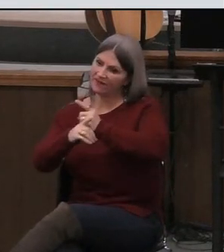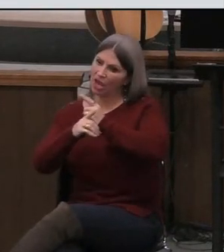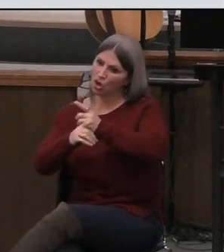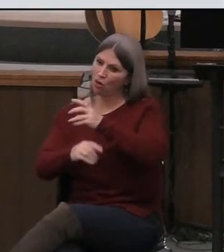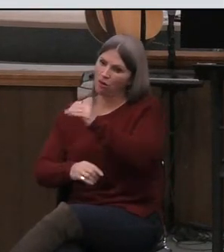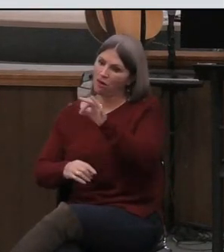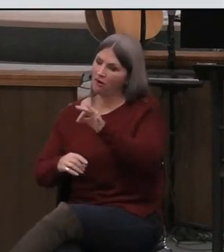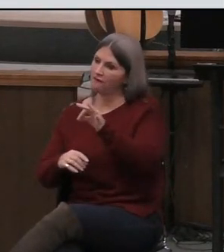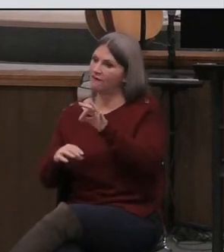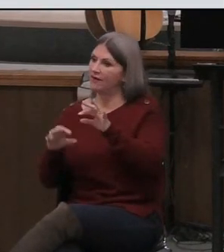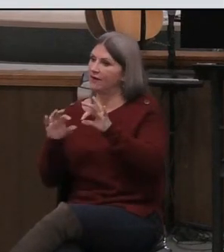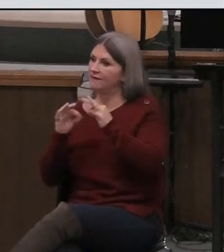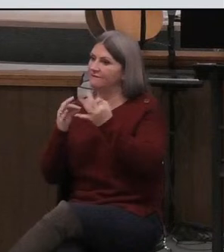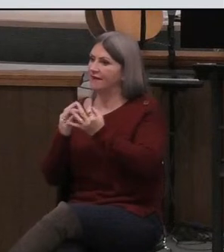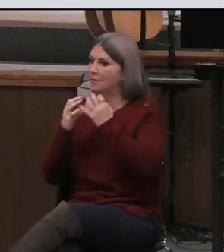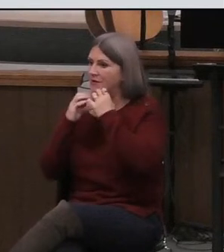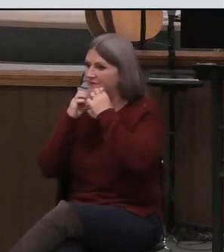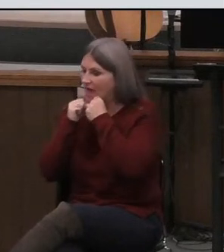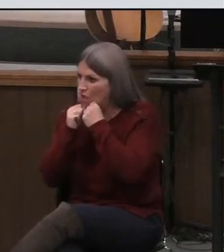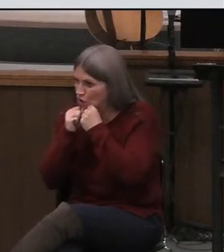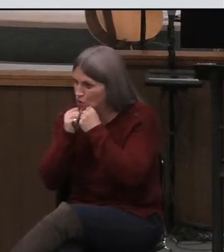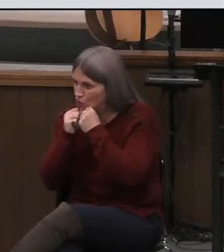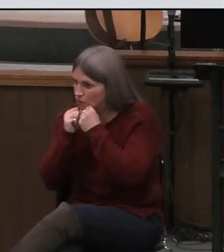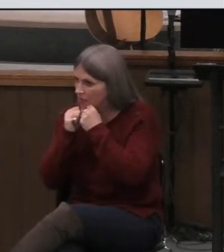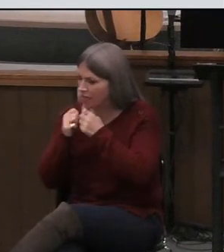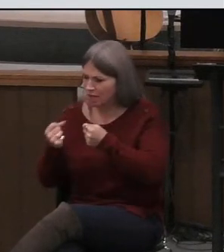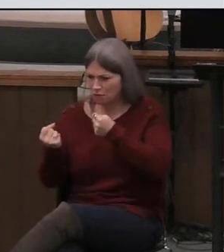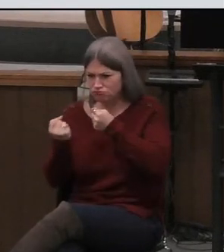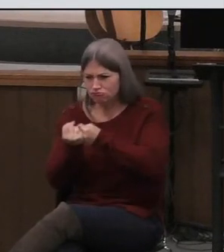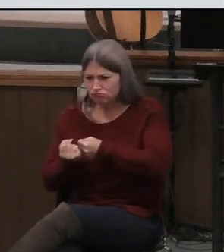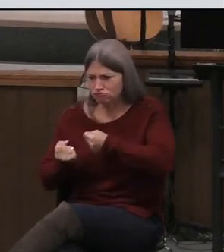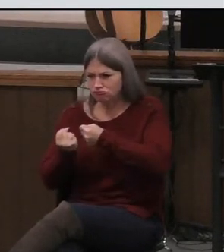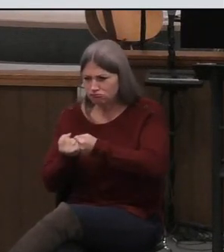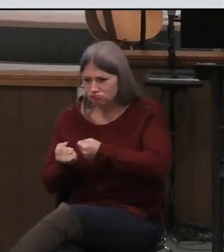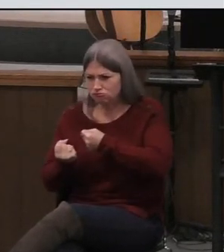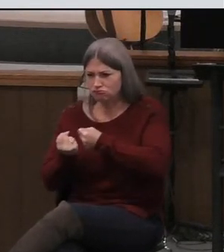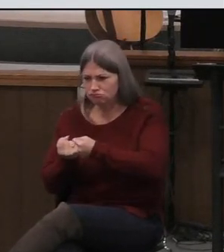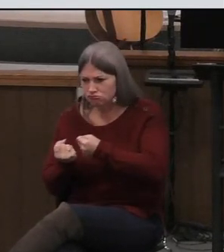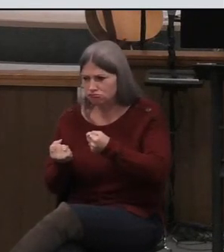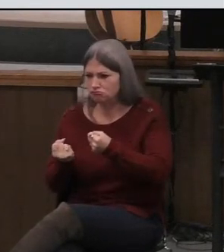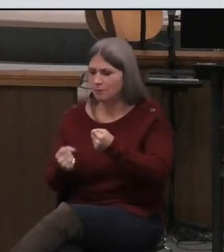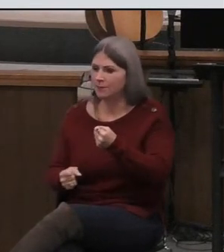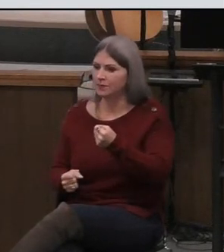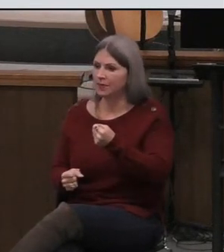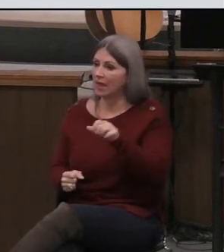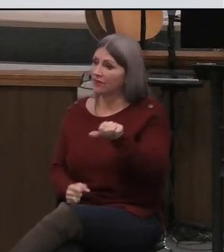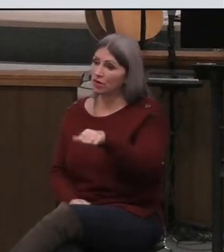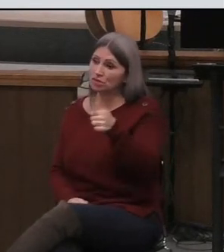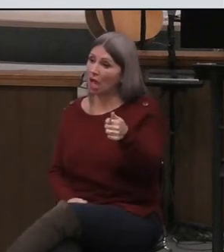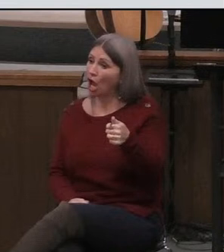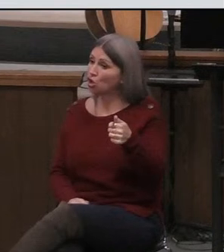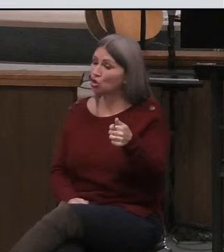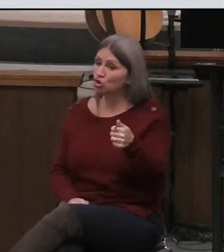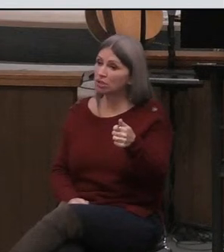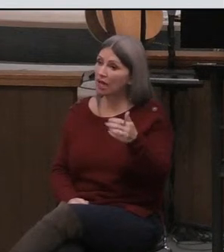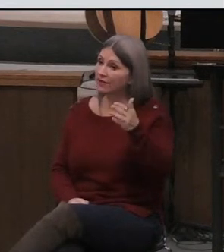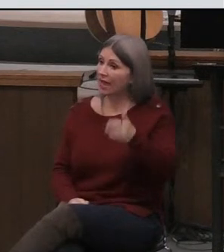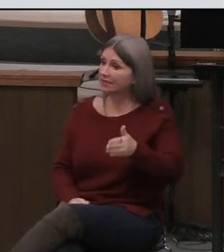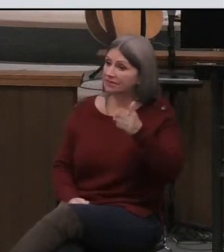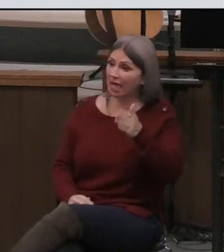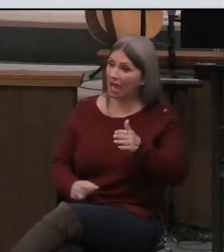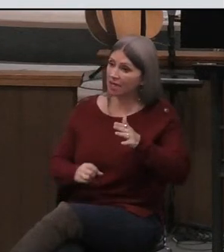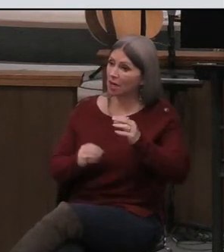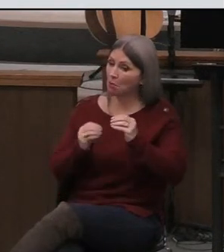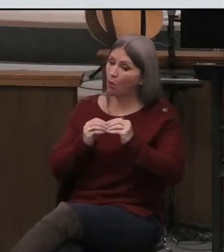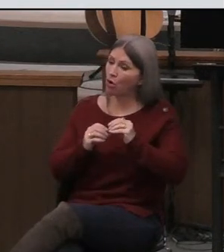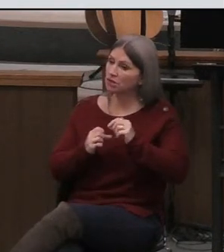values and their upholders, while there is another who sides with the oppressed